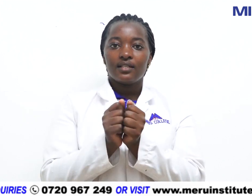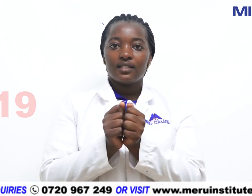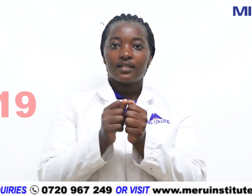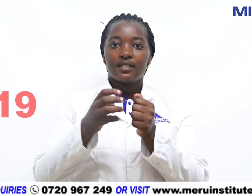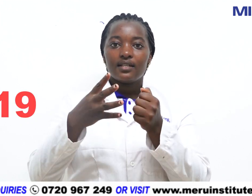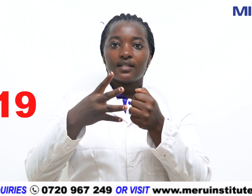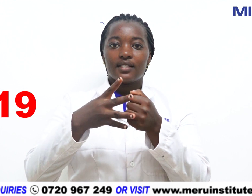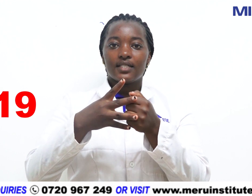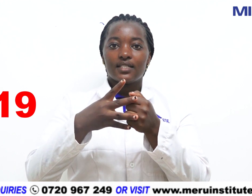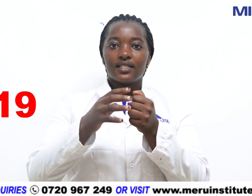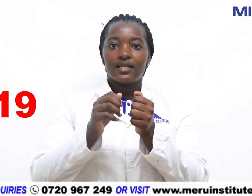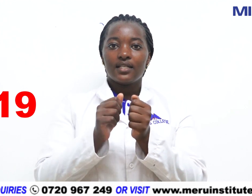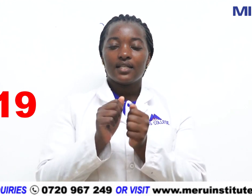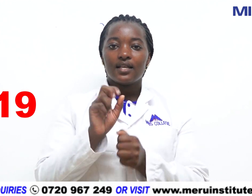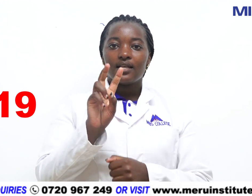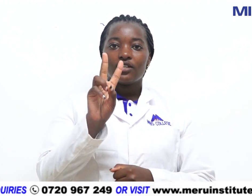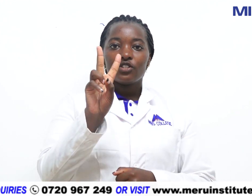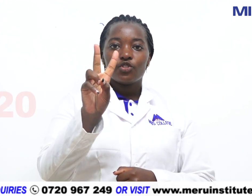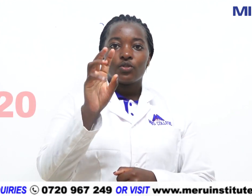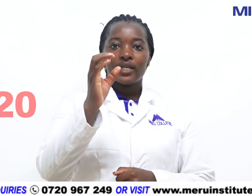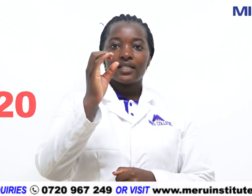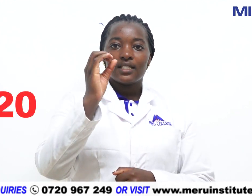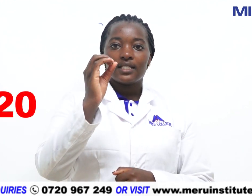18, 19, 20,